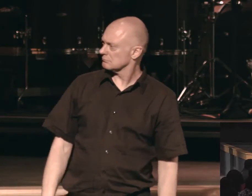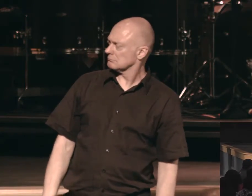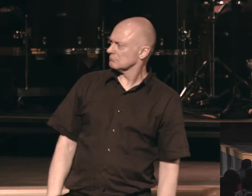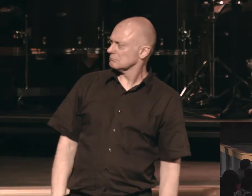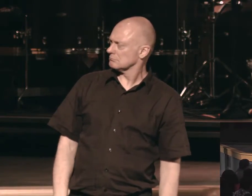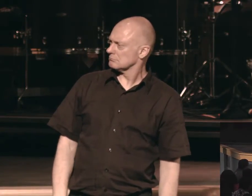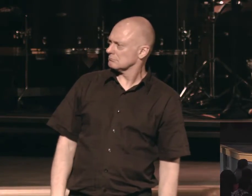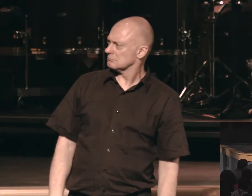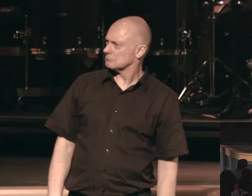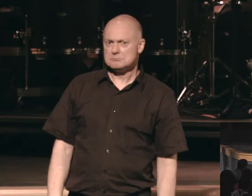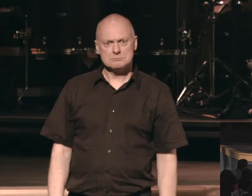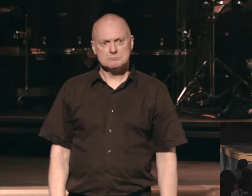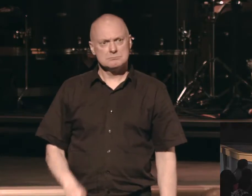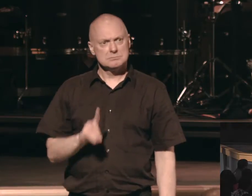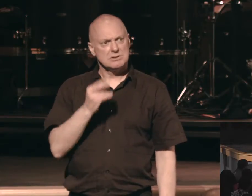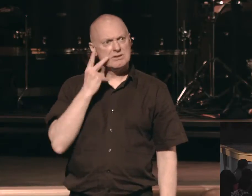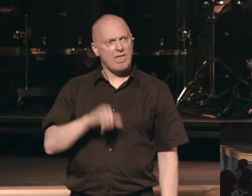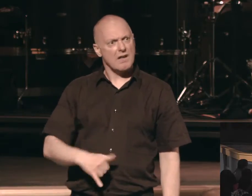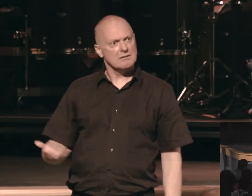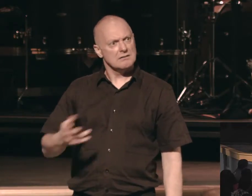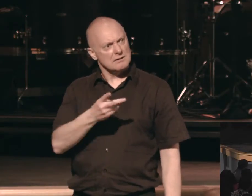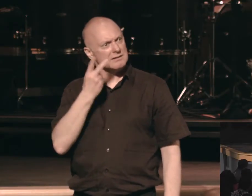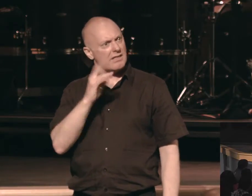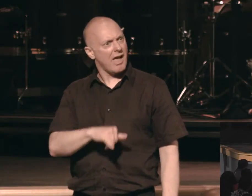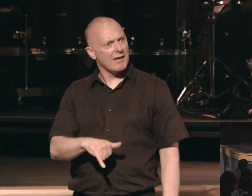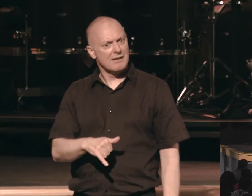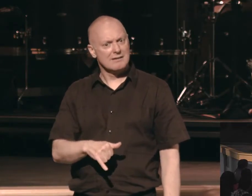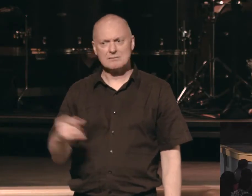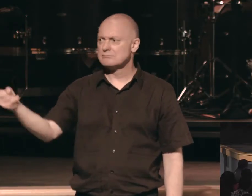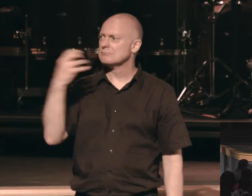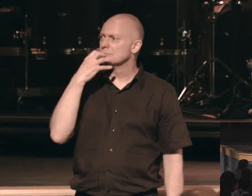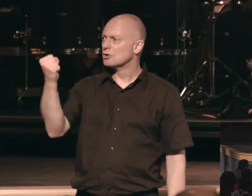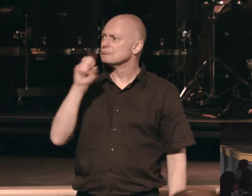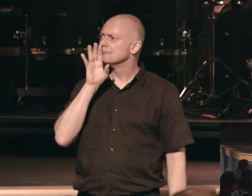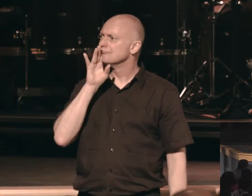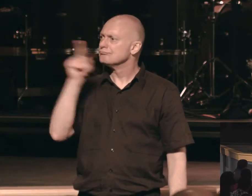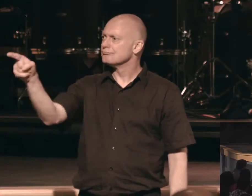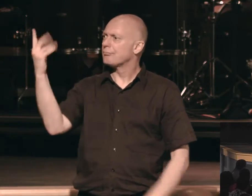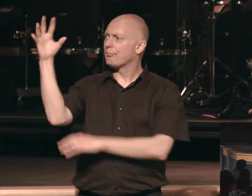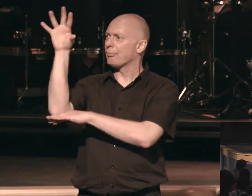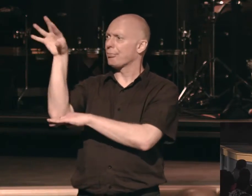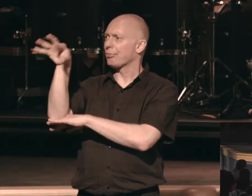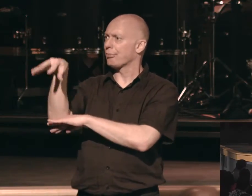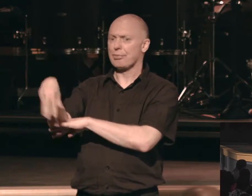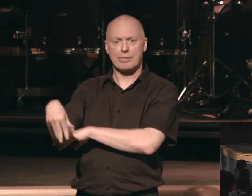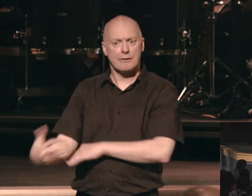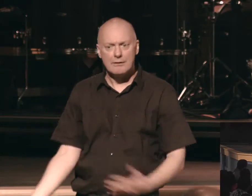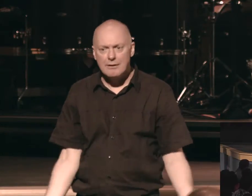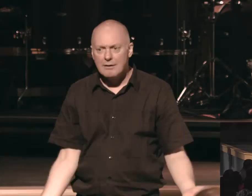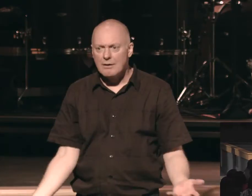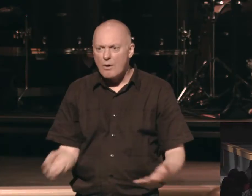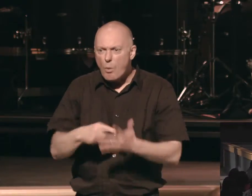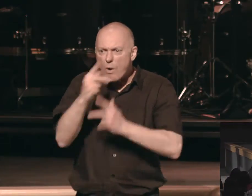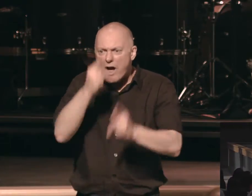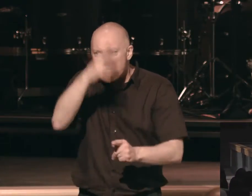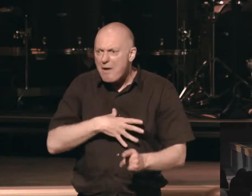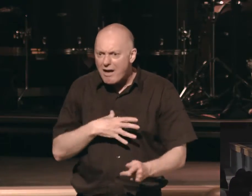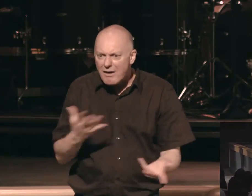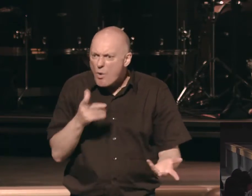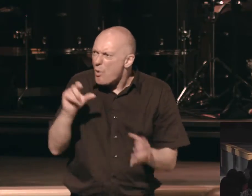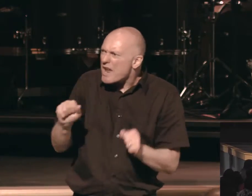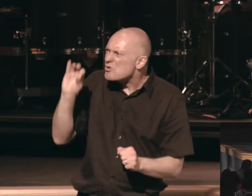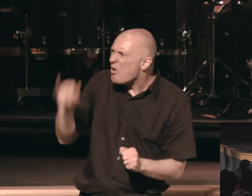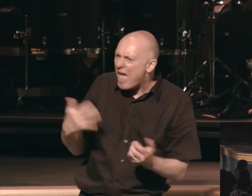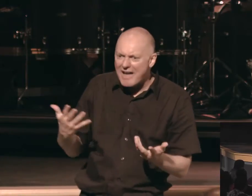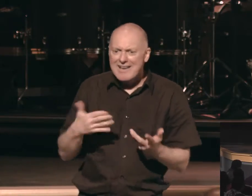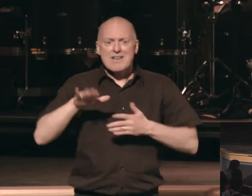like, did you just see that? Like, He cursed the tree and it withered before the rod. What kind of man is this? Who can do that? And he's walking